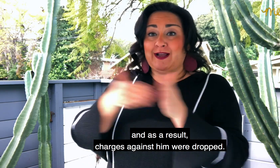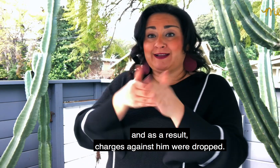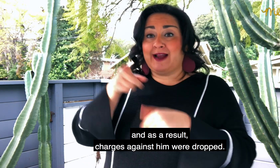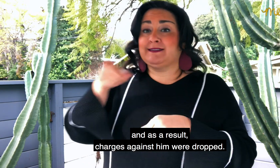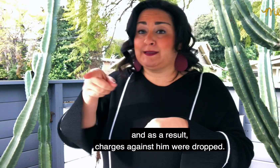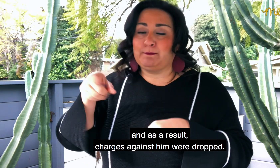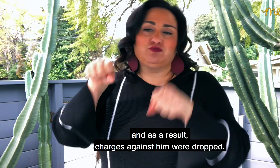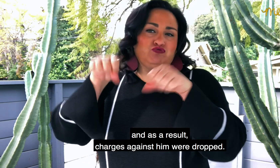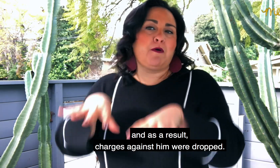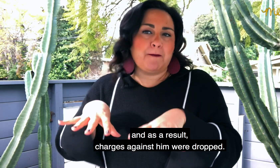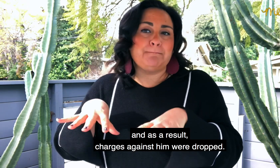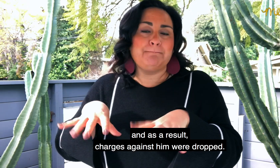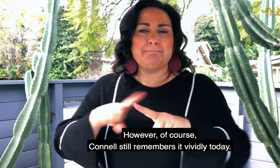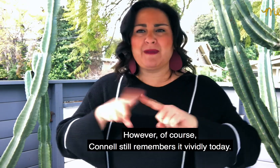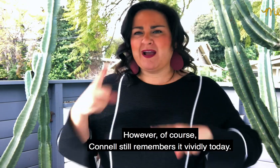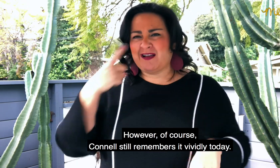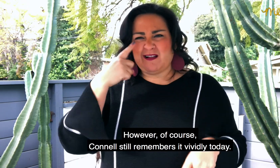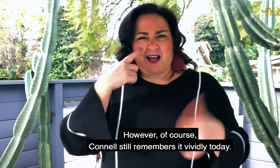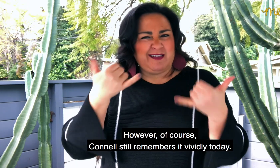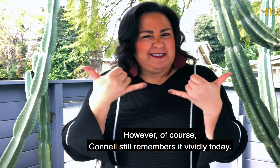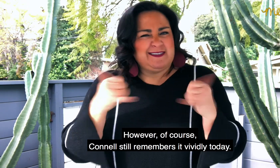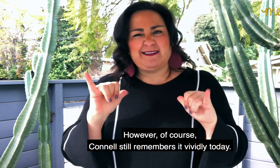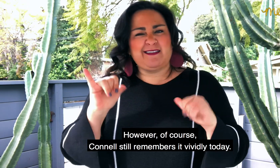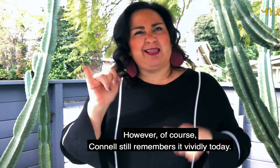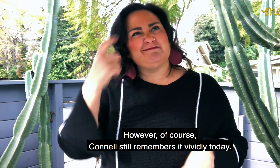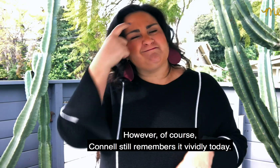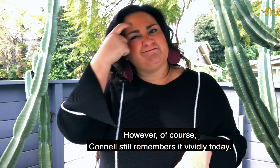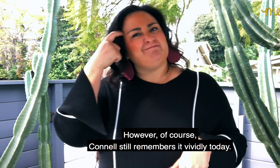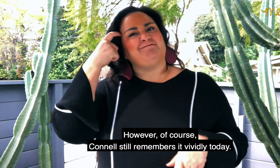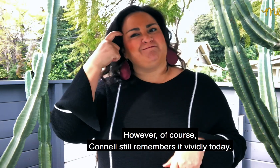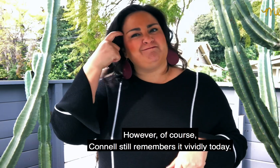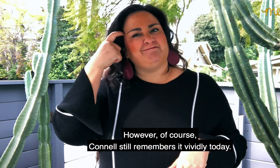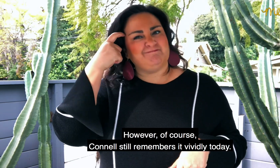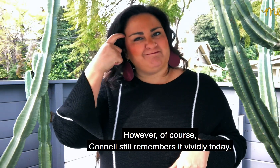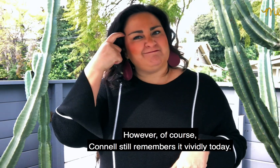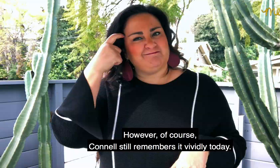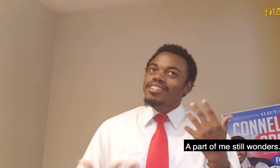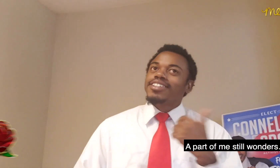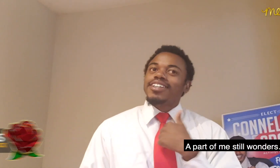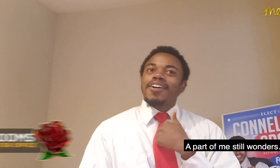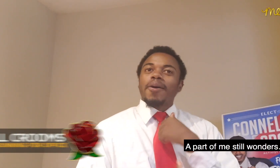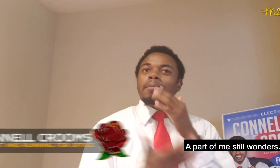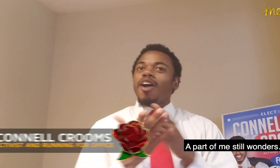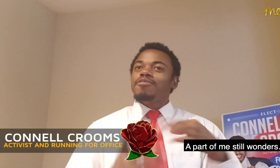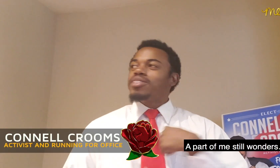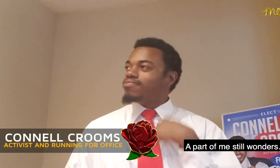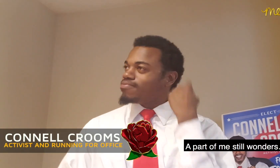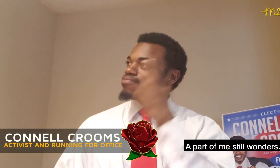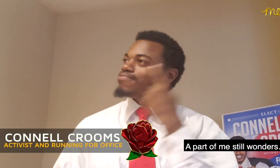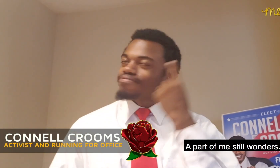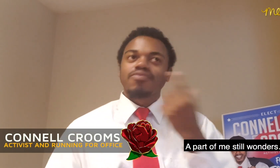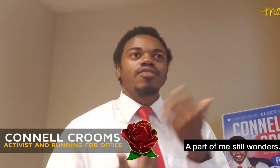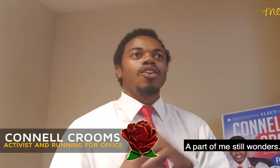dropped. However, of course, Connell still remembers it vividly to this day. Part of me still